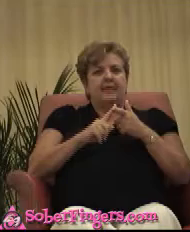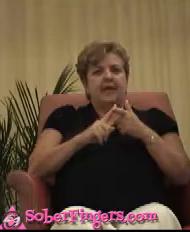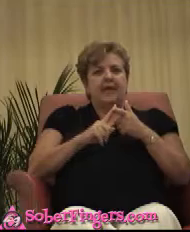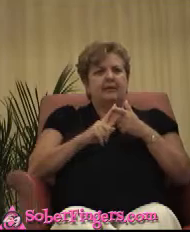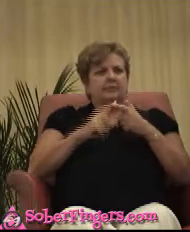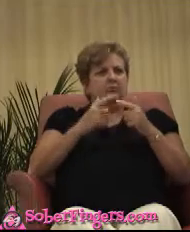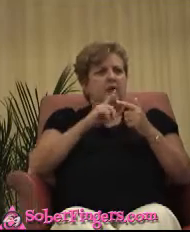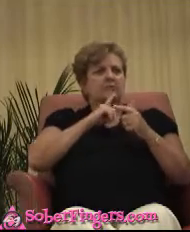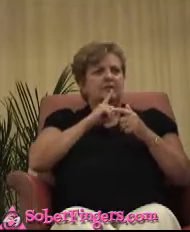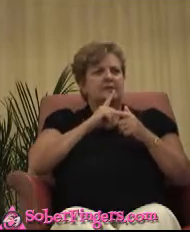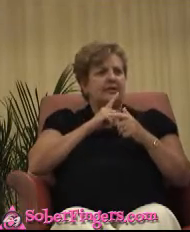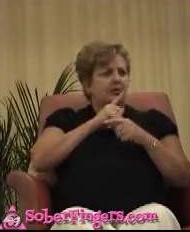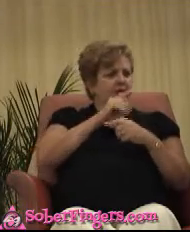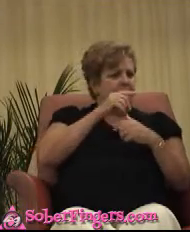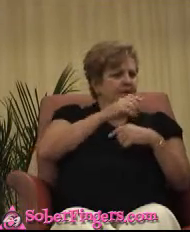or 71.